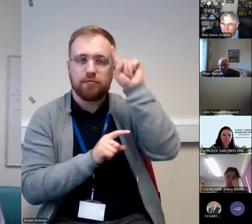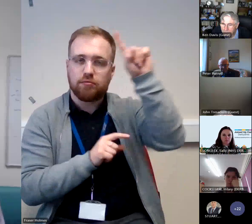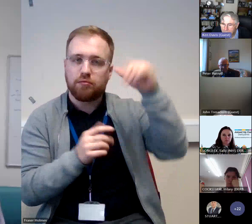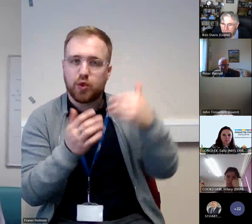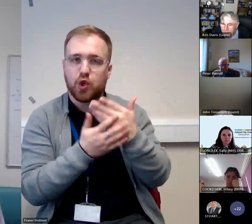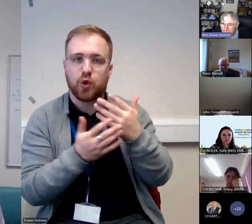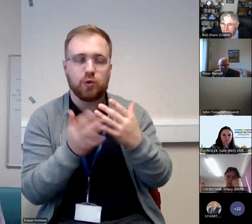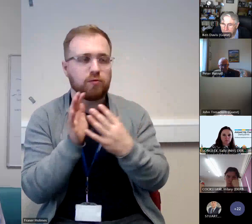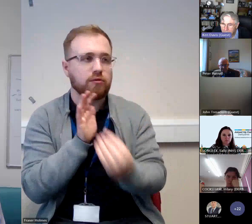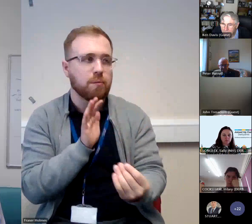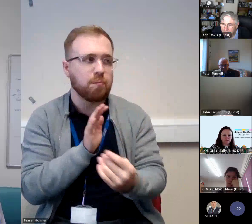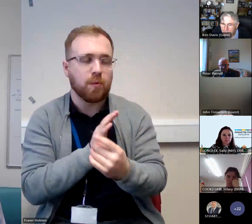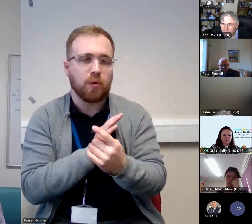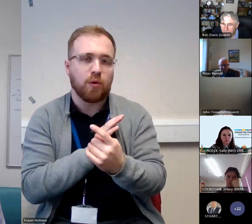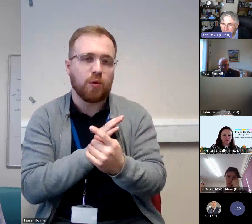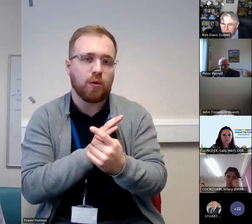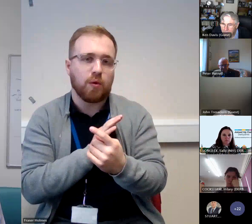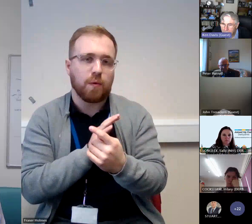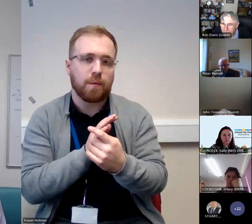for example,